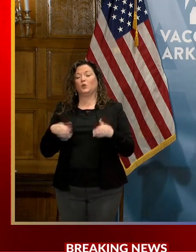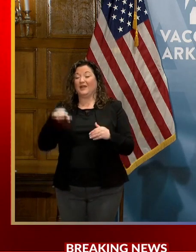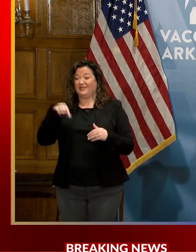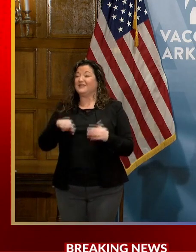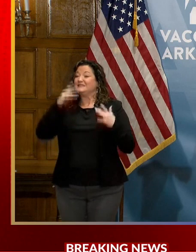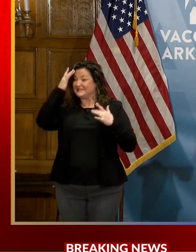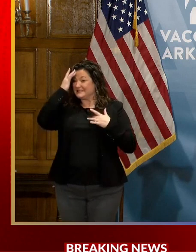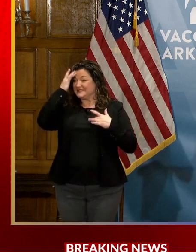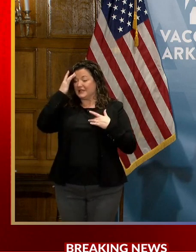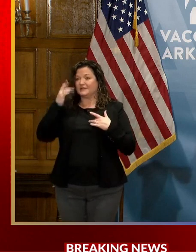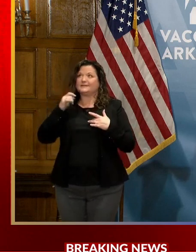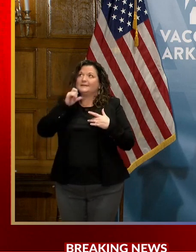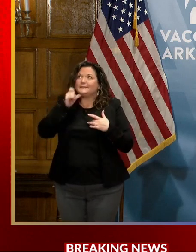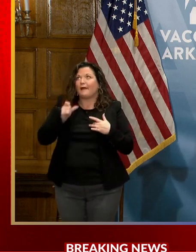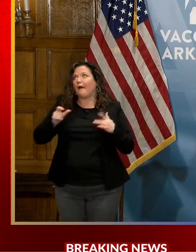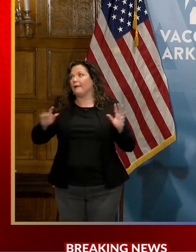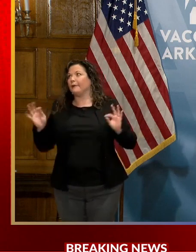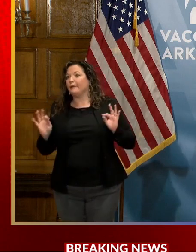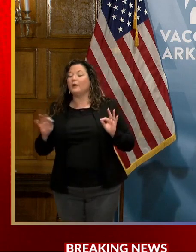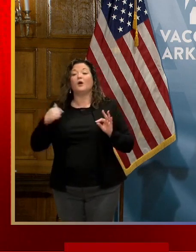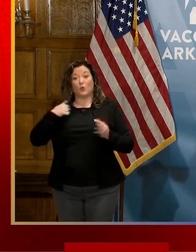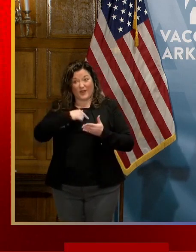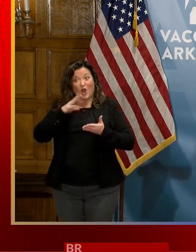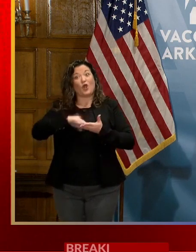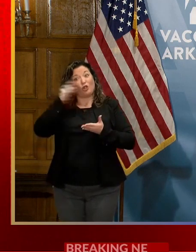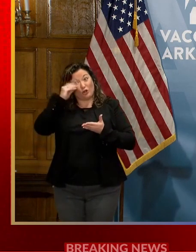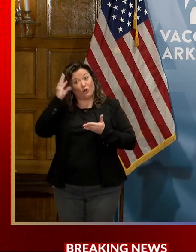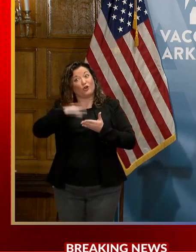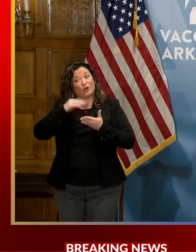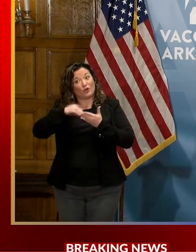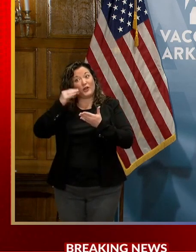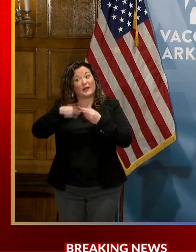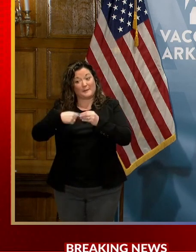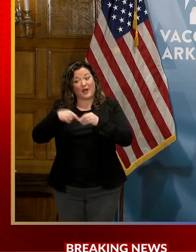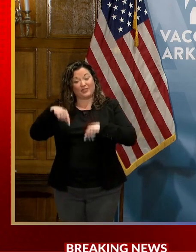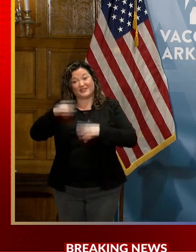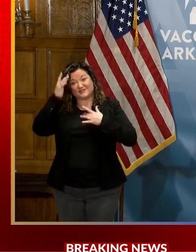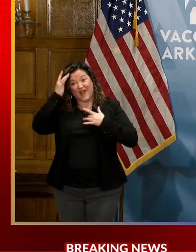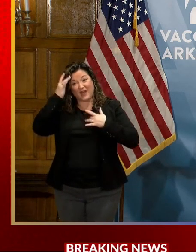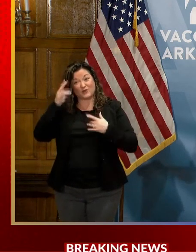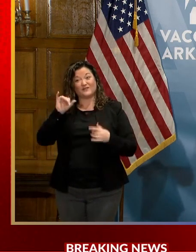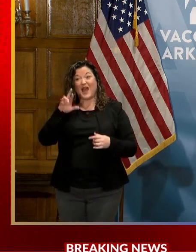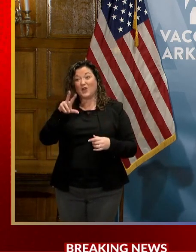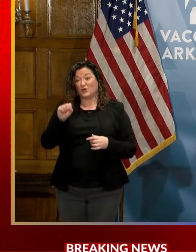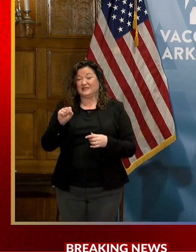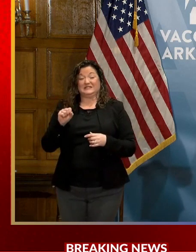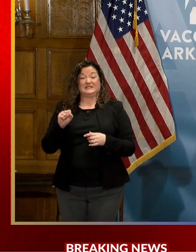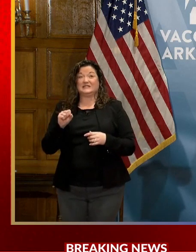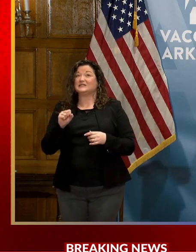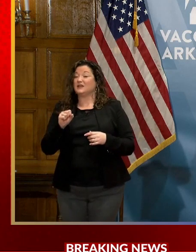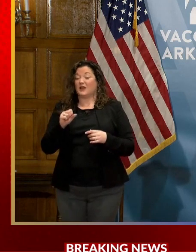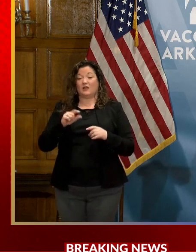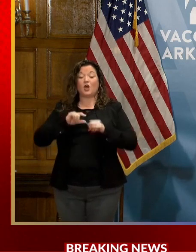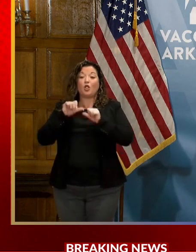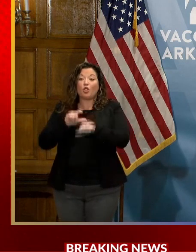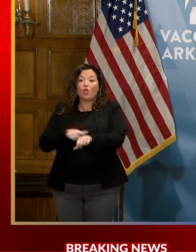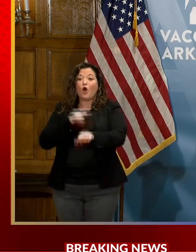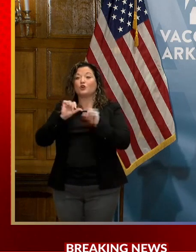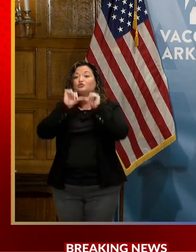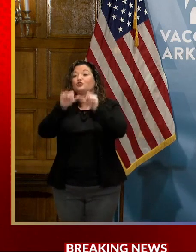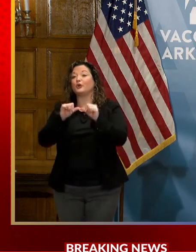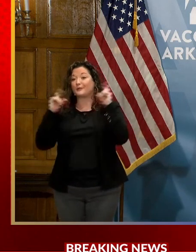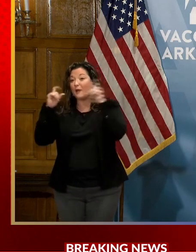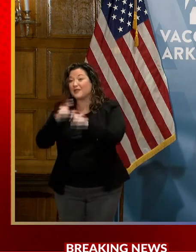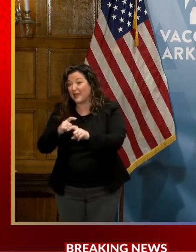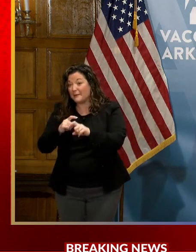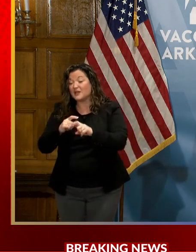We're learning more and more about this virus and its long-term complications. Last week, a report by the CDC showed that children that have